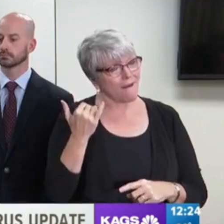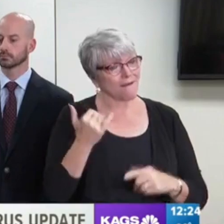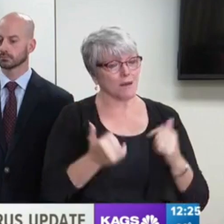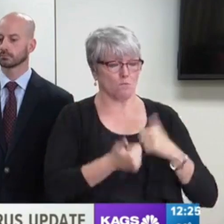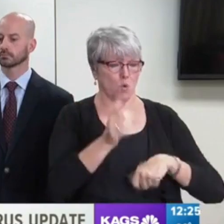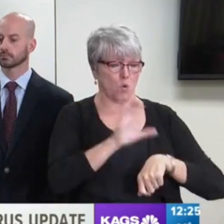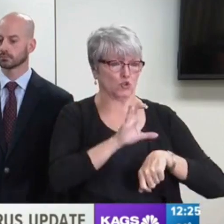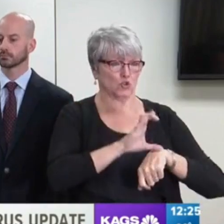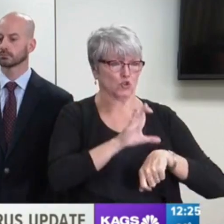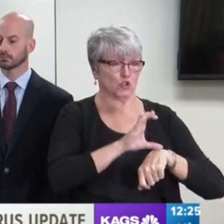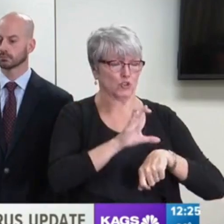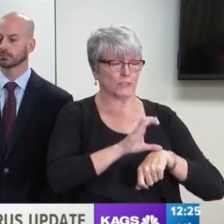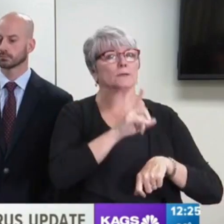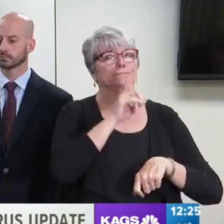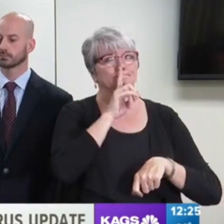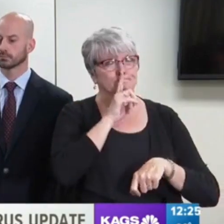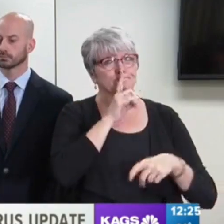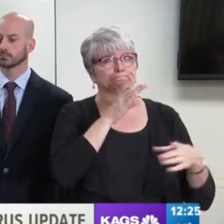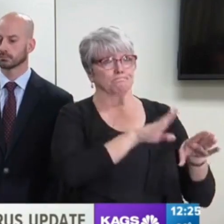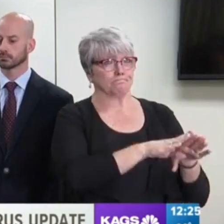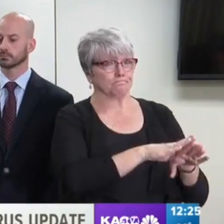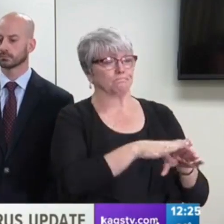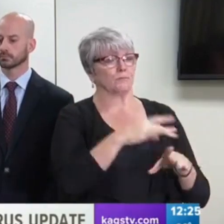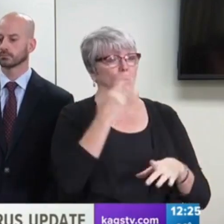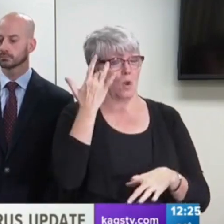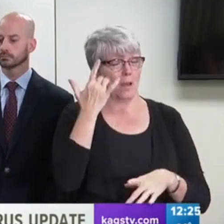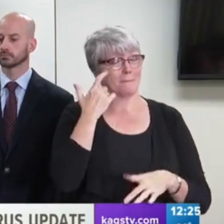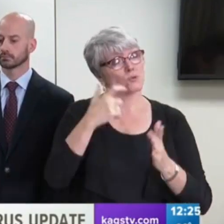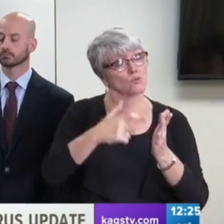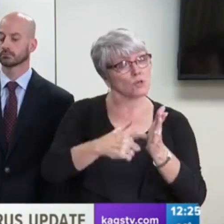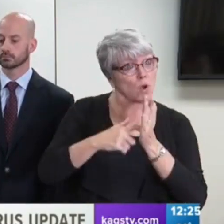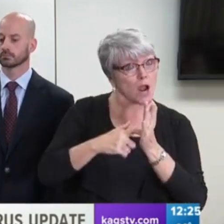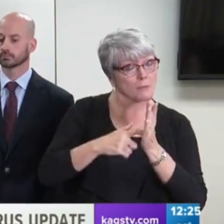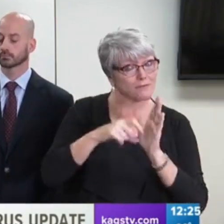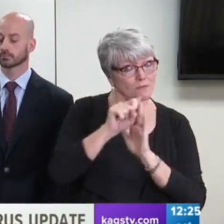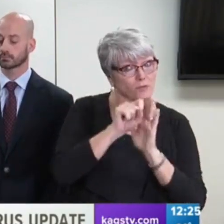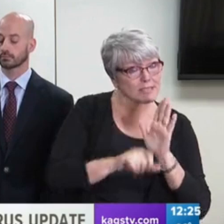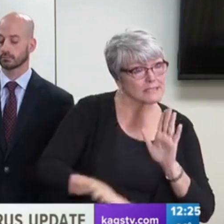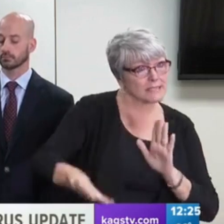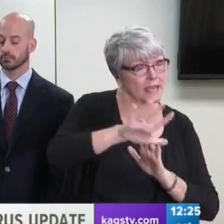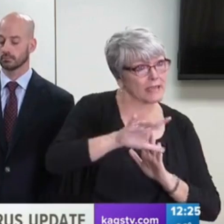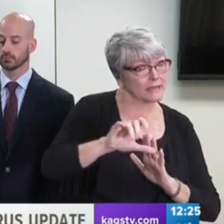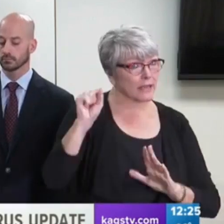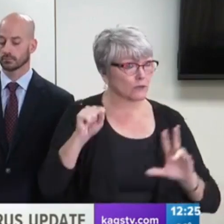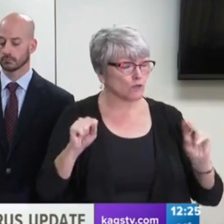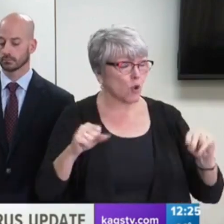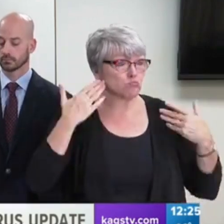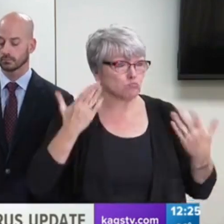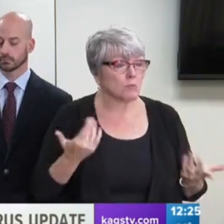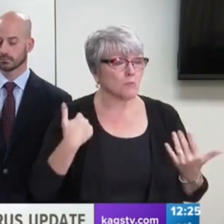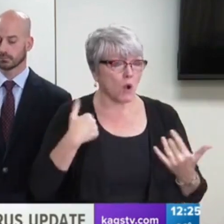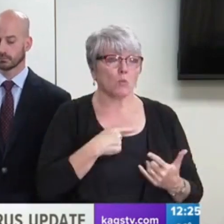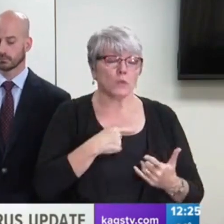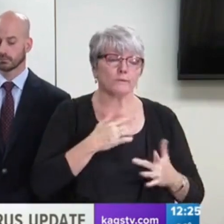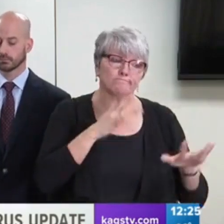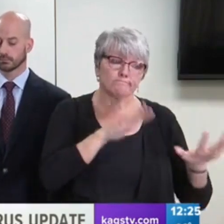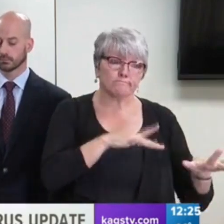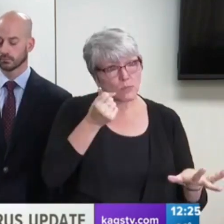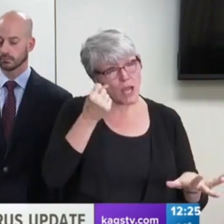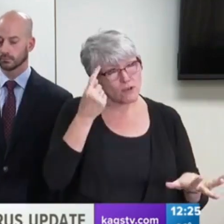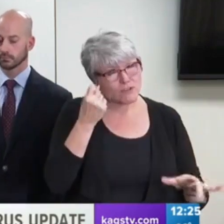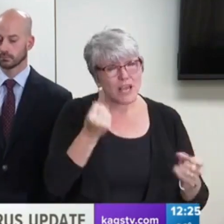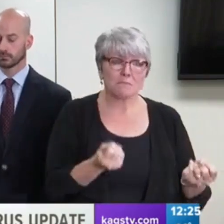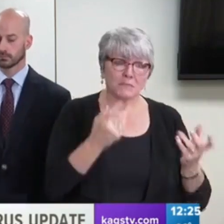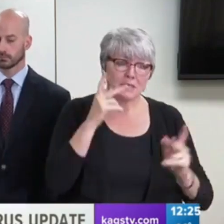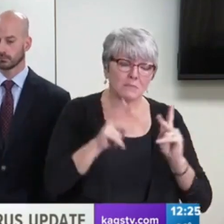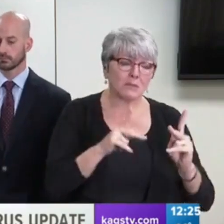most of the churches are heeding that recommendation, whether it's a requirement statewide or not. Certainly, we are compassionate. We understand that